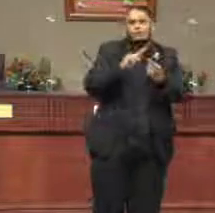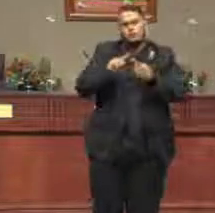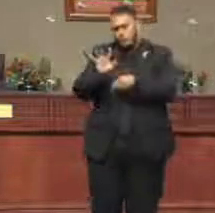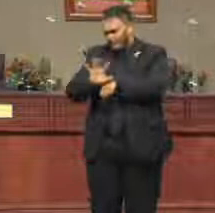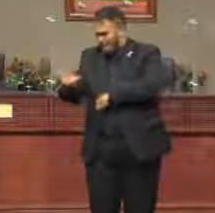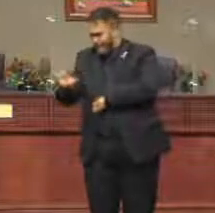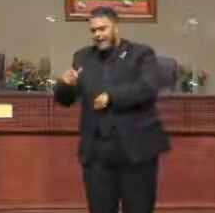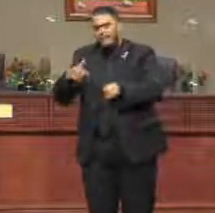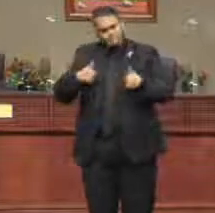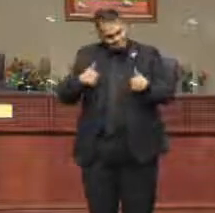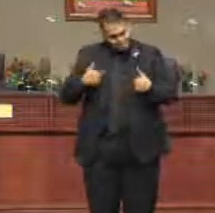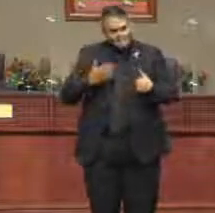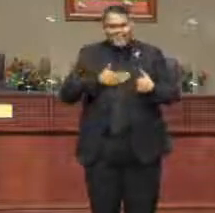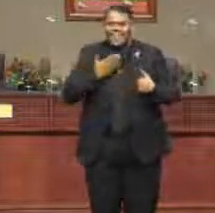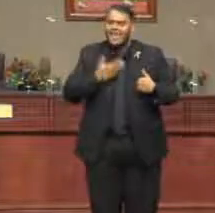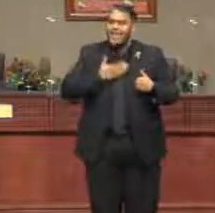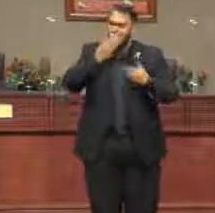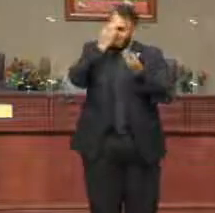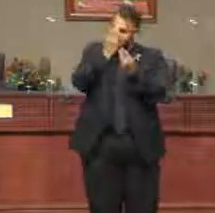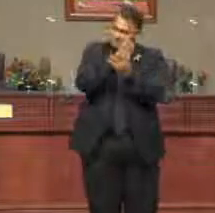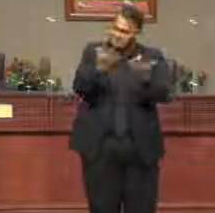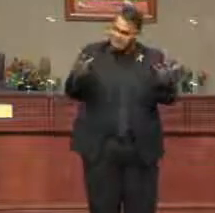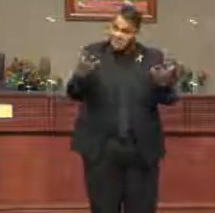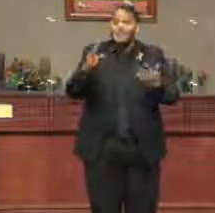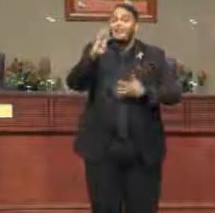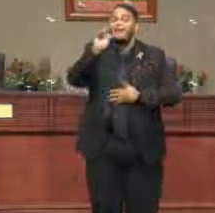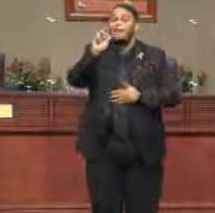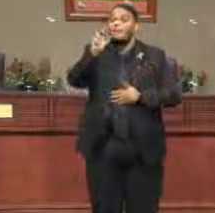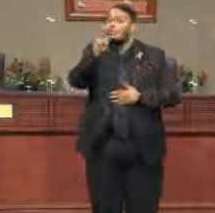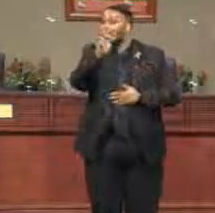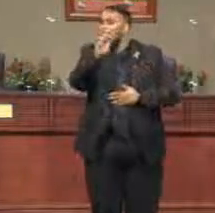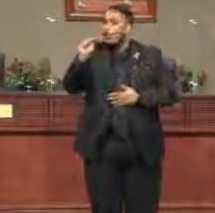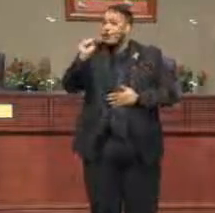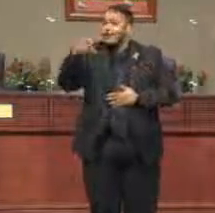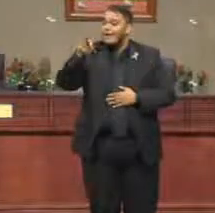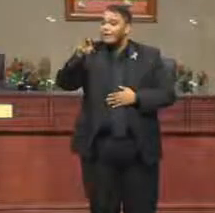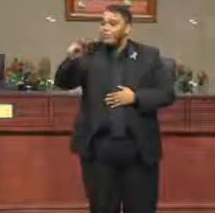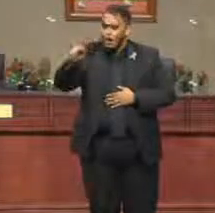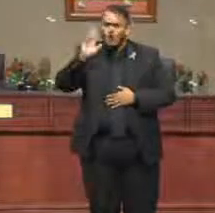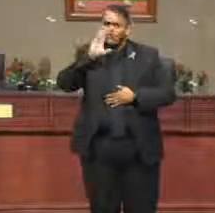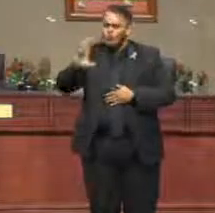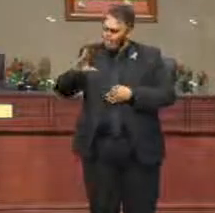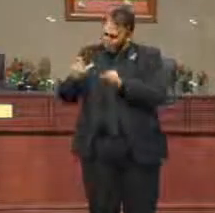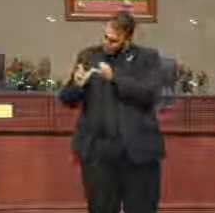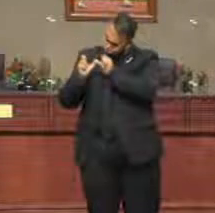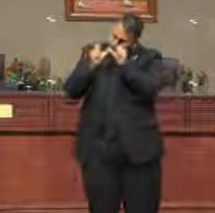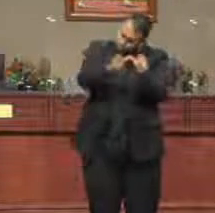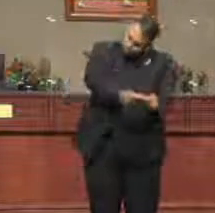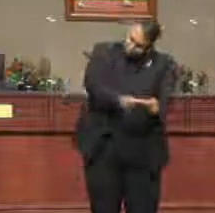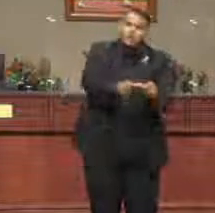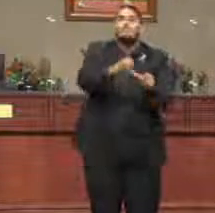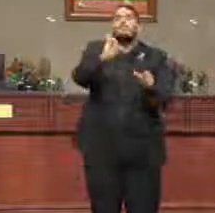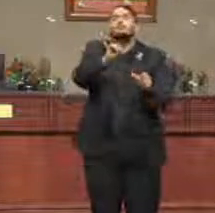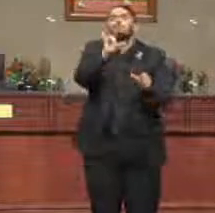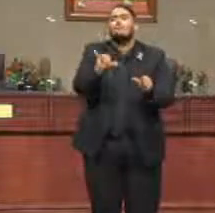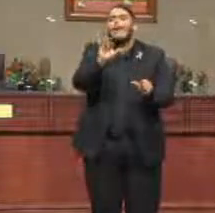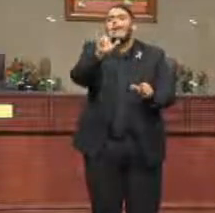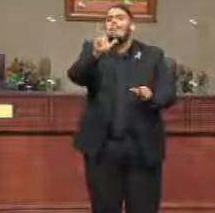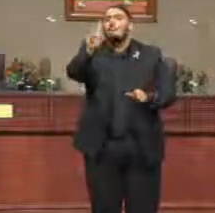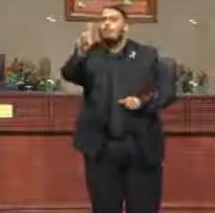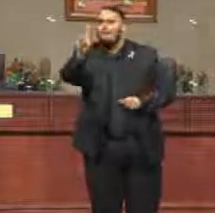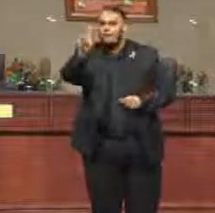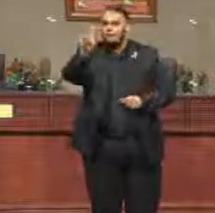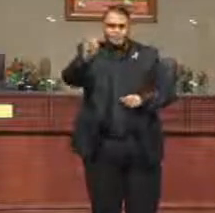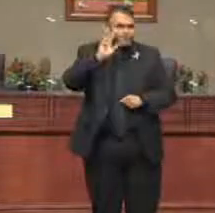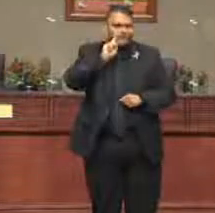announce that Barnett Park will remain open through July 31st for both of these services.